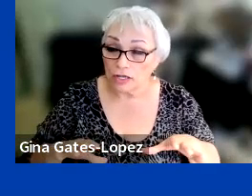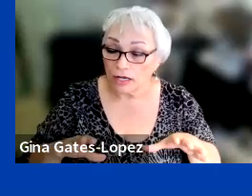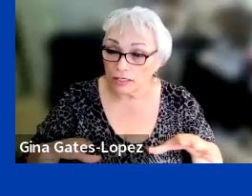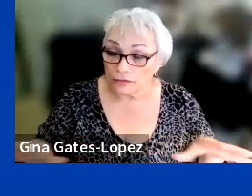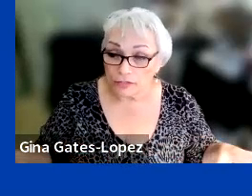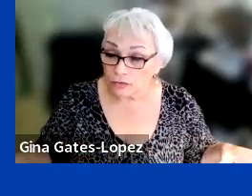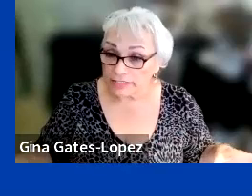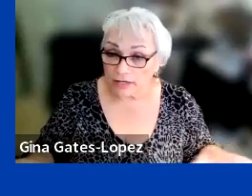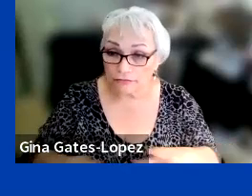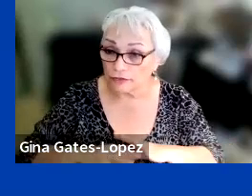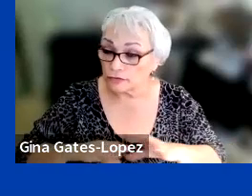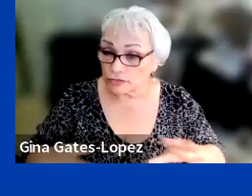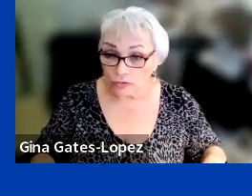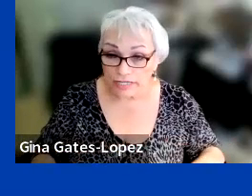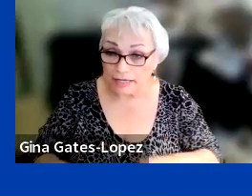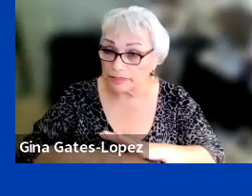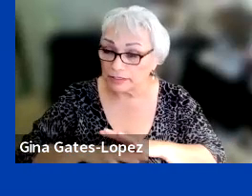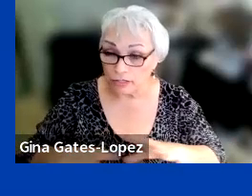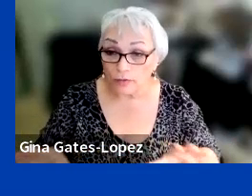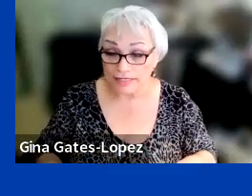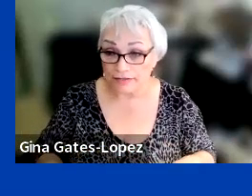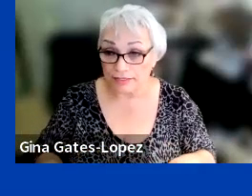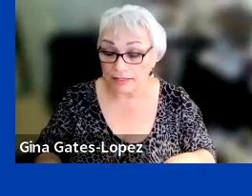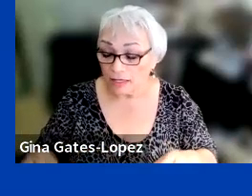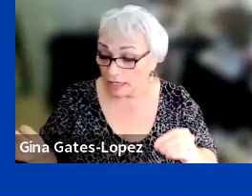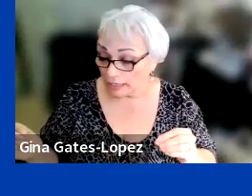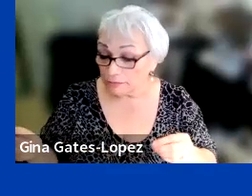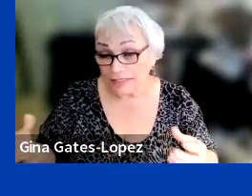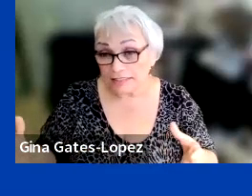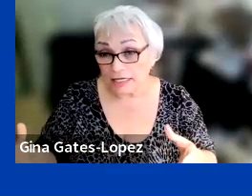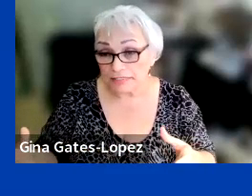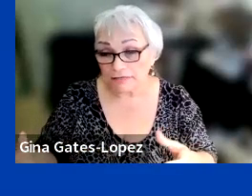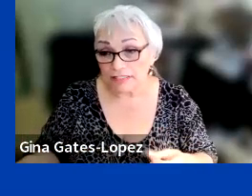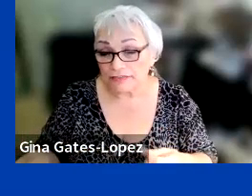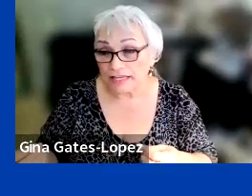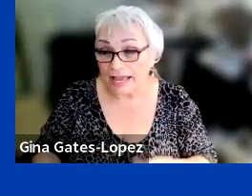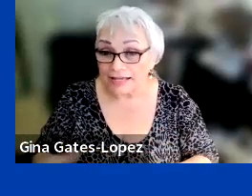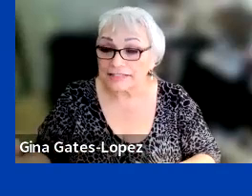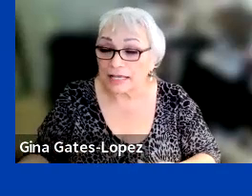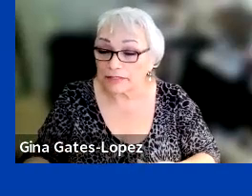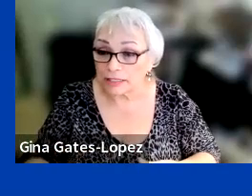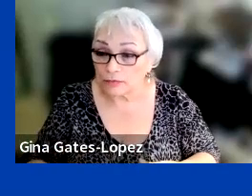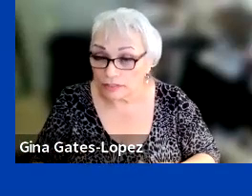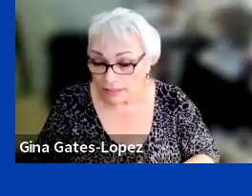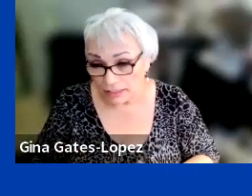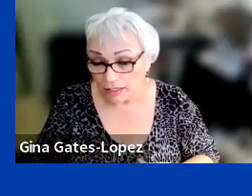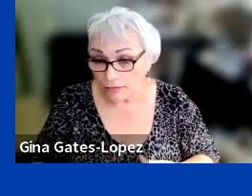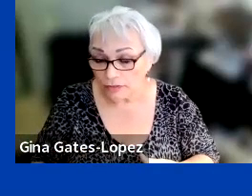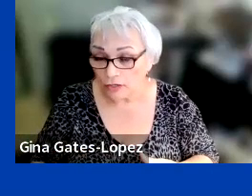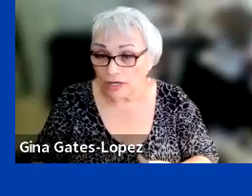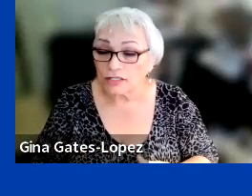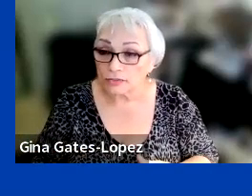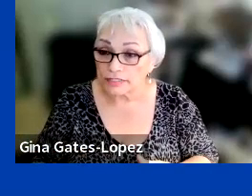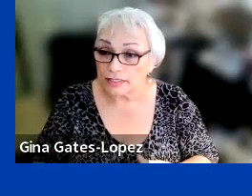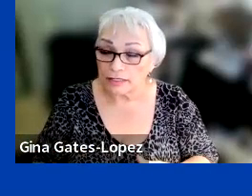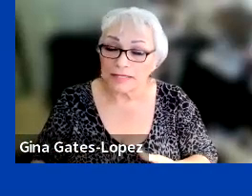communication, no cell phones, no tablet, no anything. And many times, even if they had a tablet, they wouldn't